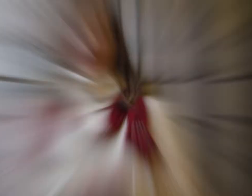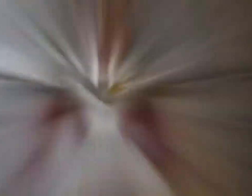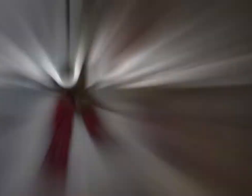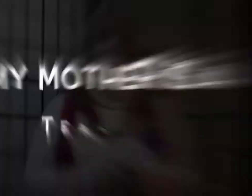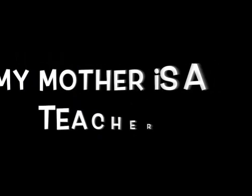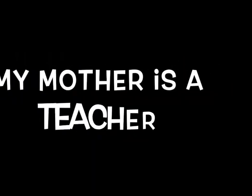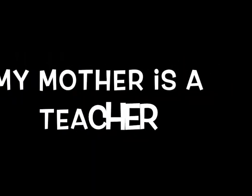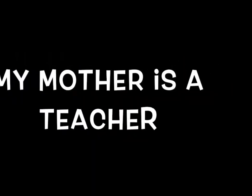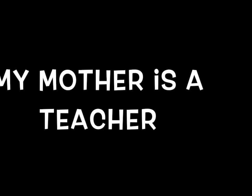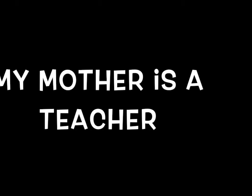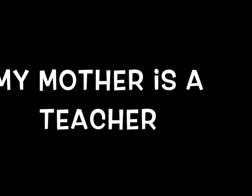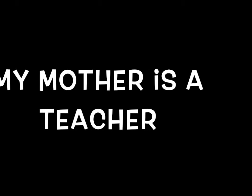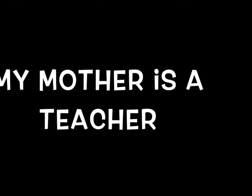Okay.